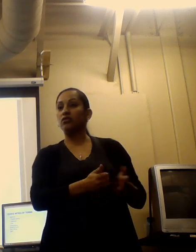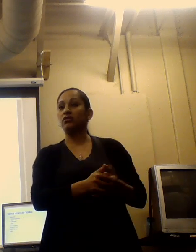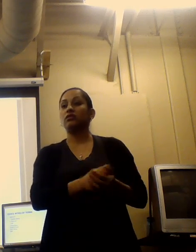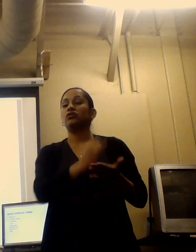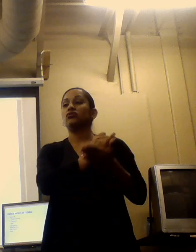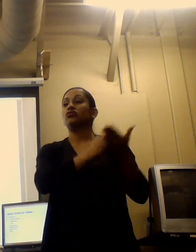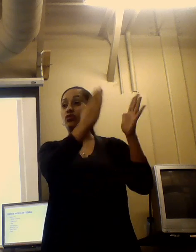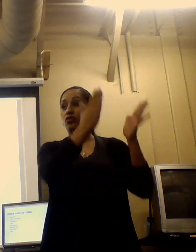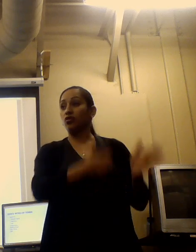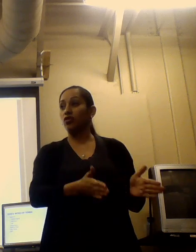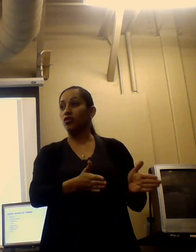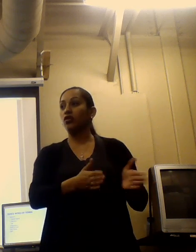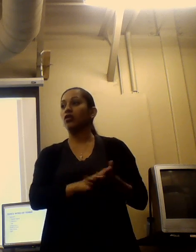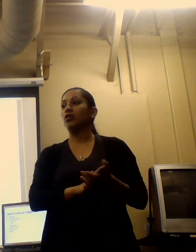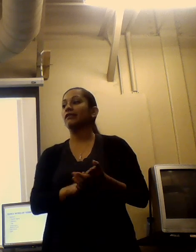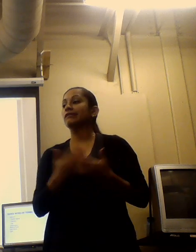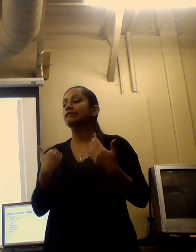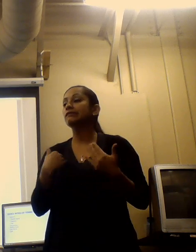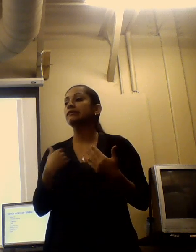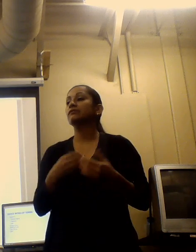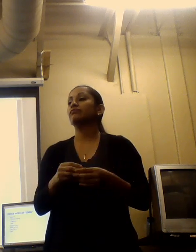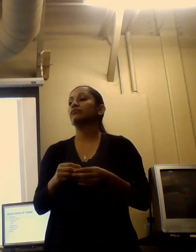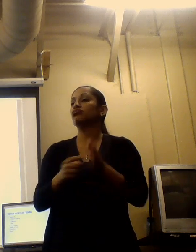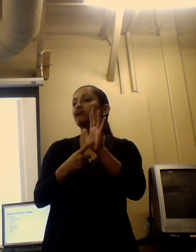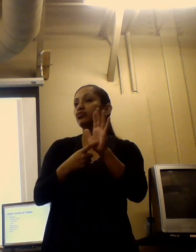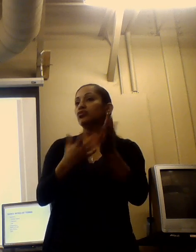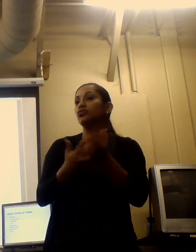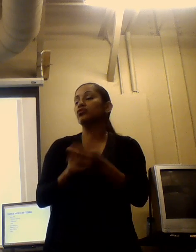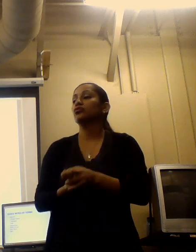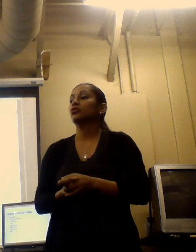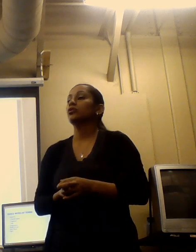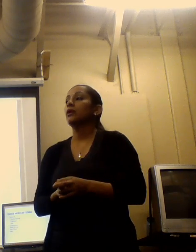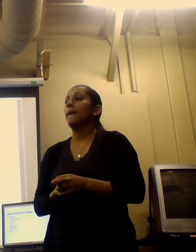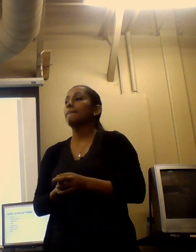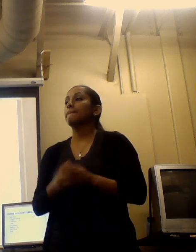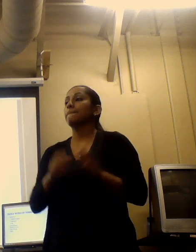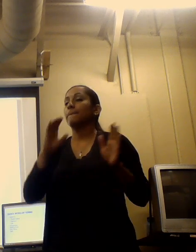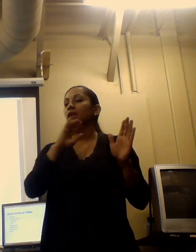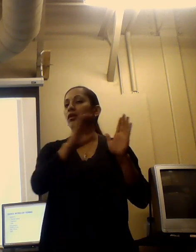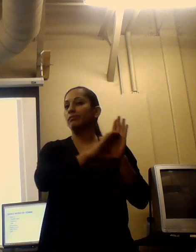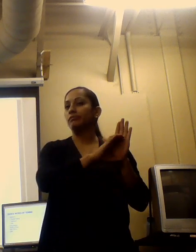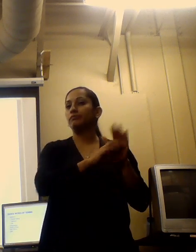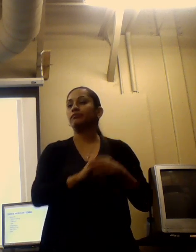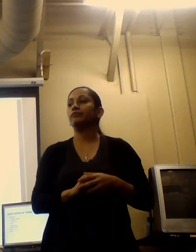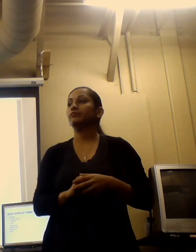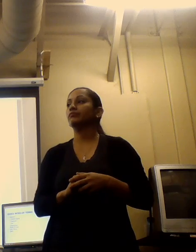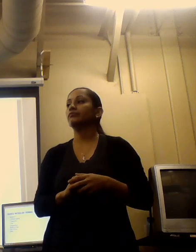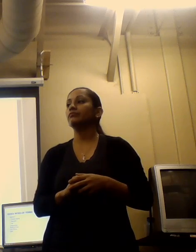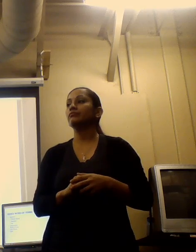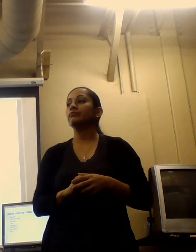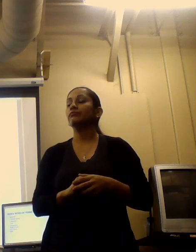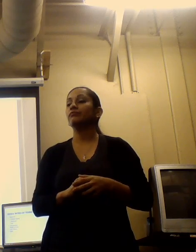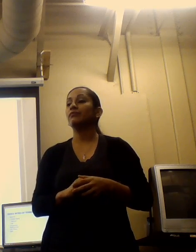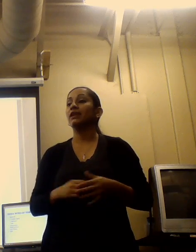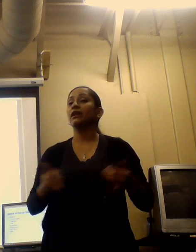of characters, portraits, take portraits, make portraits. So here he is sitting on the